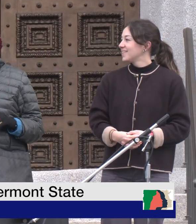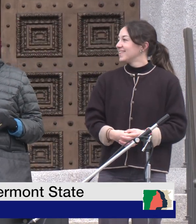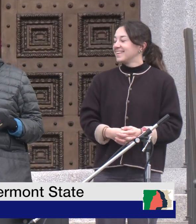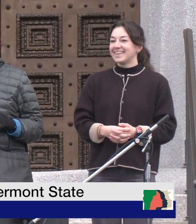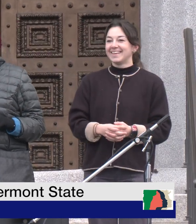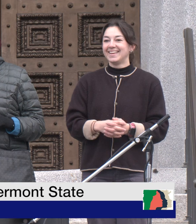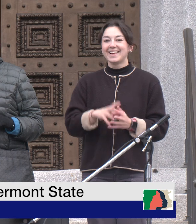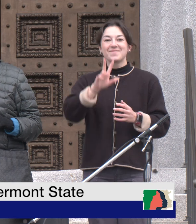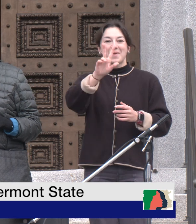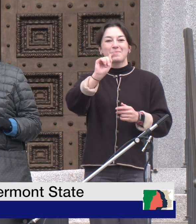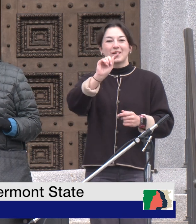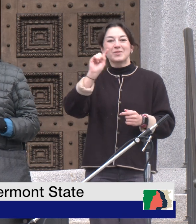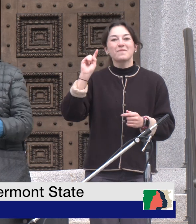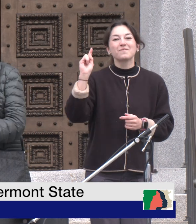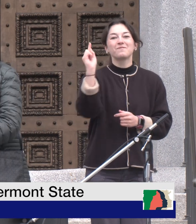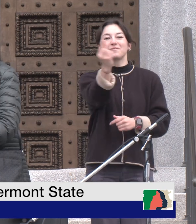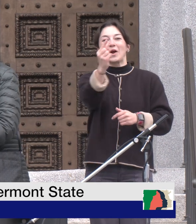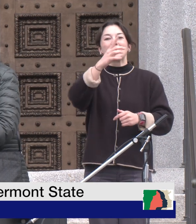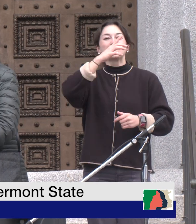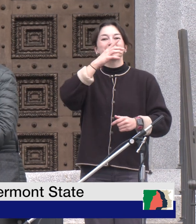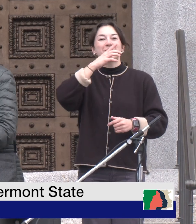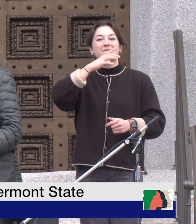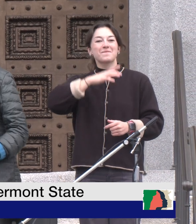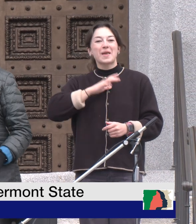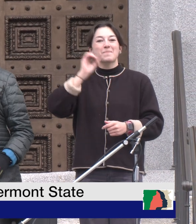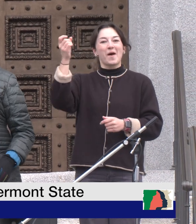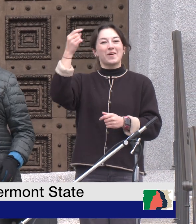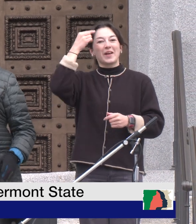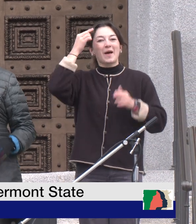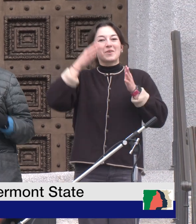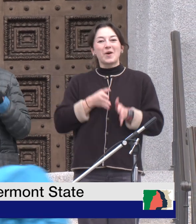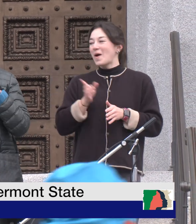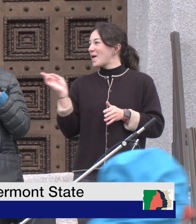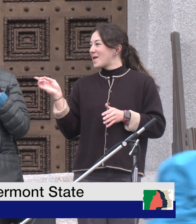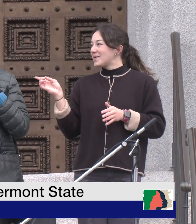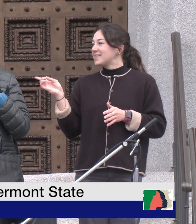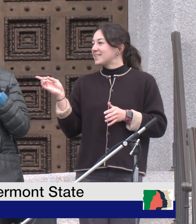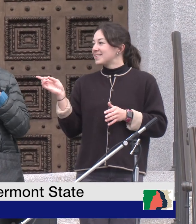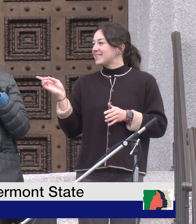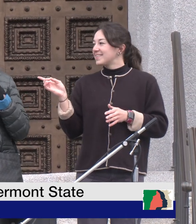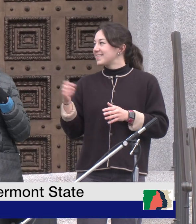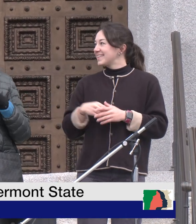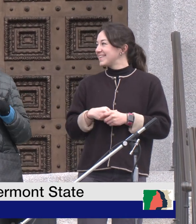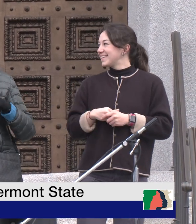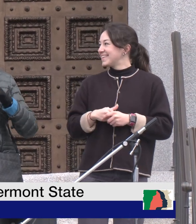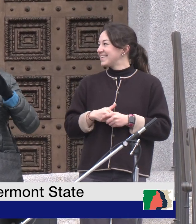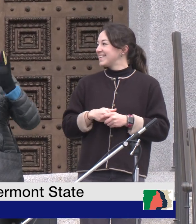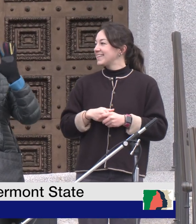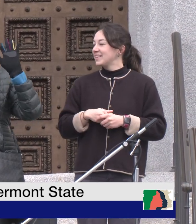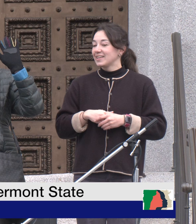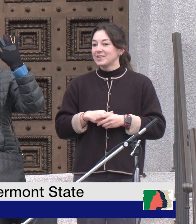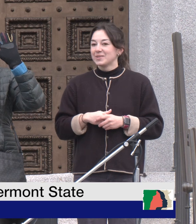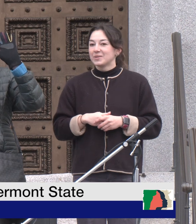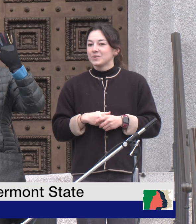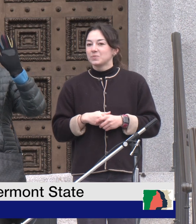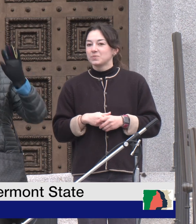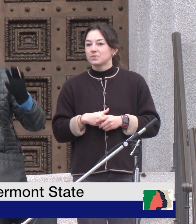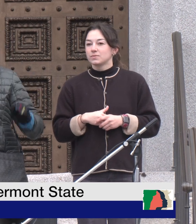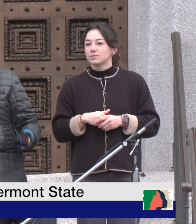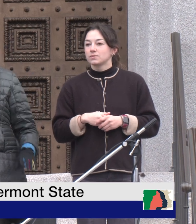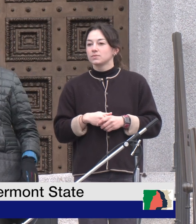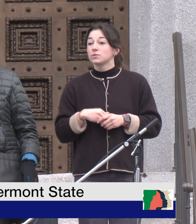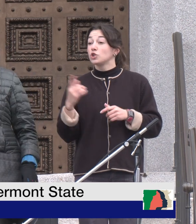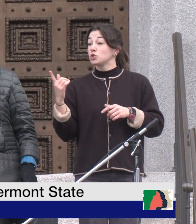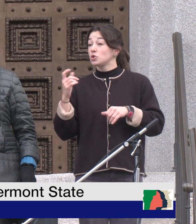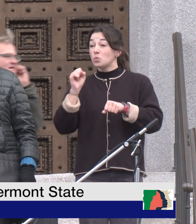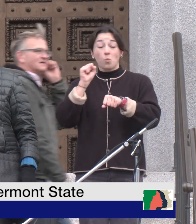Vermont's first and only female governor, who has spent her entire career working